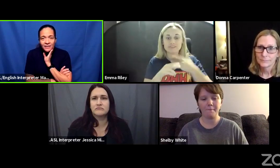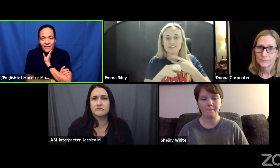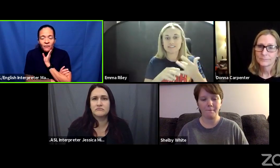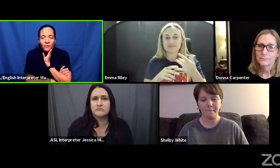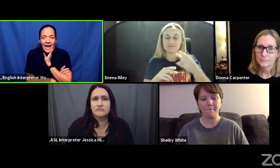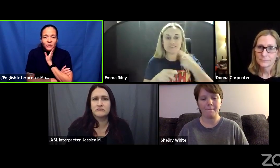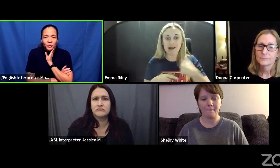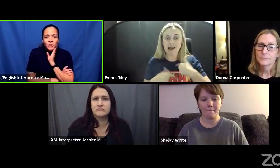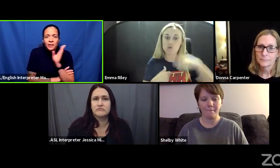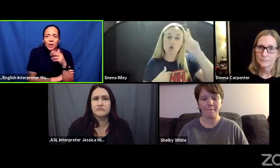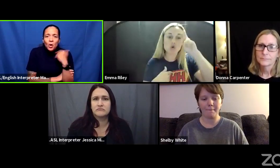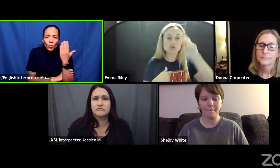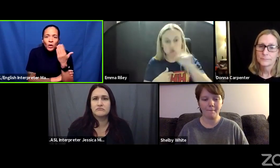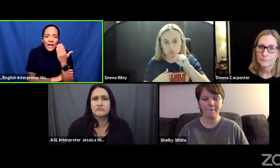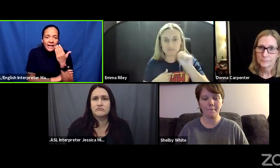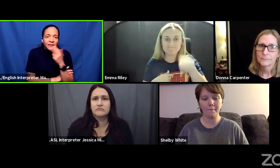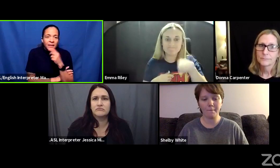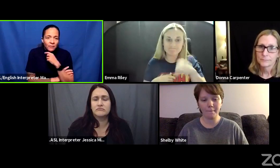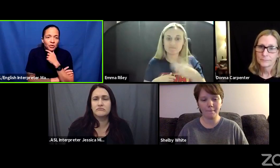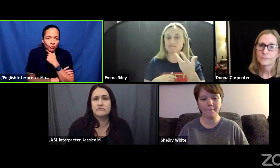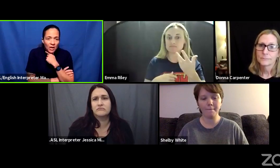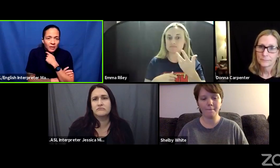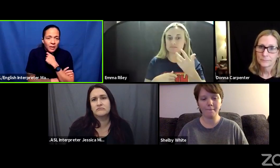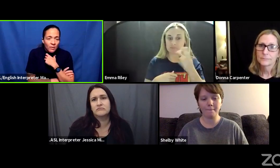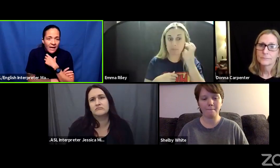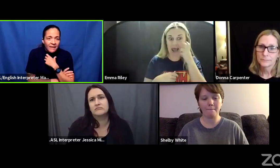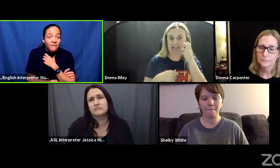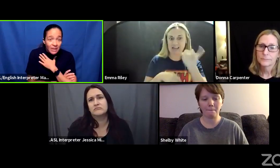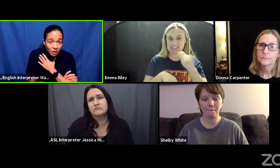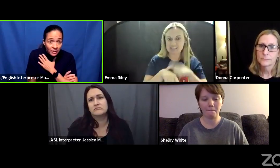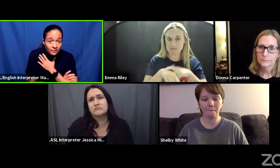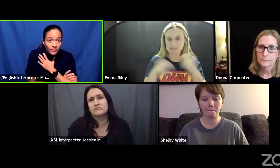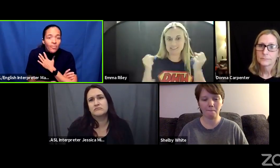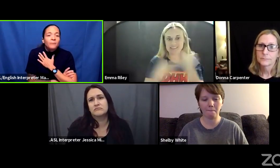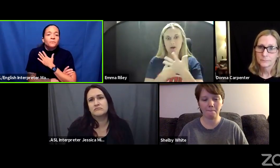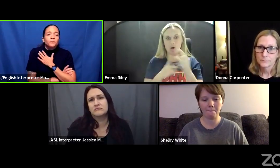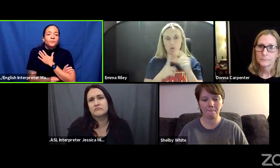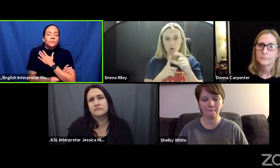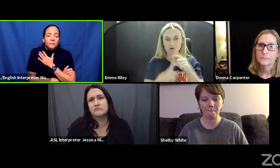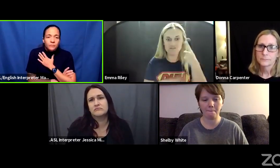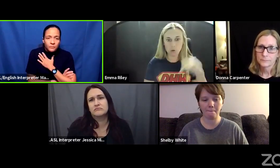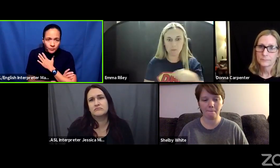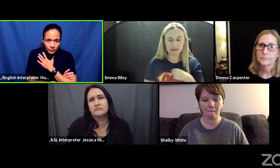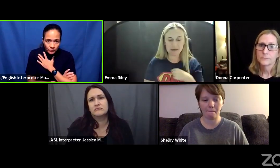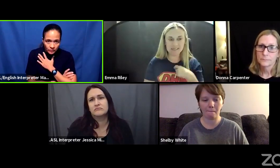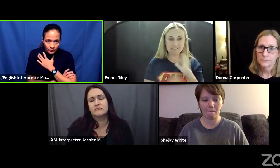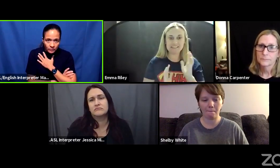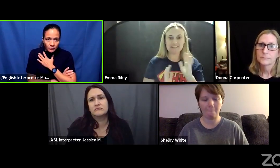actually, and myself actually realized that I was struggling with my vision.